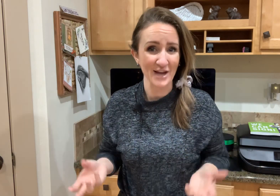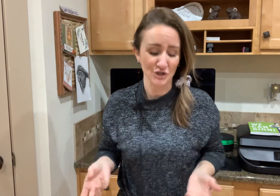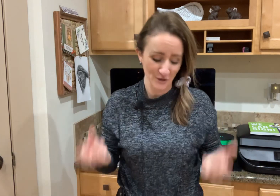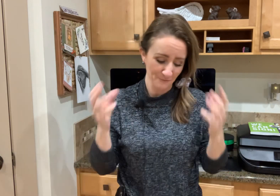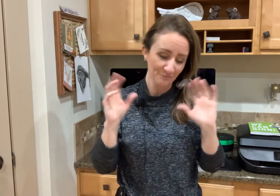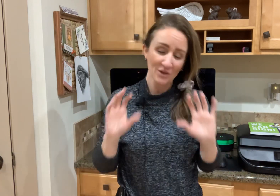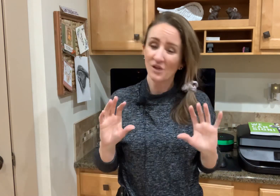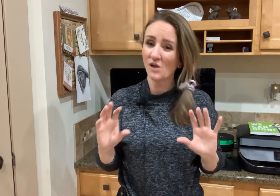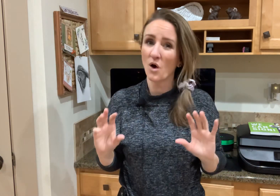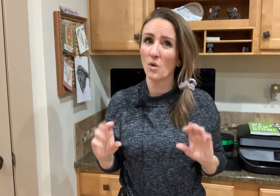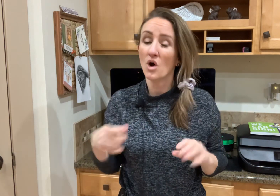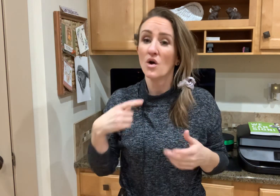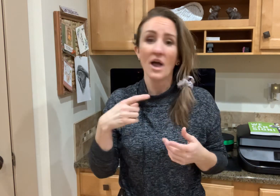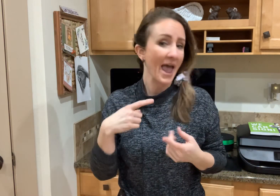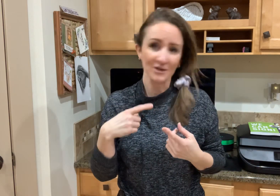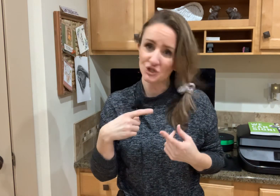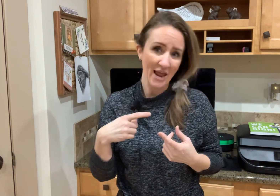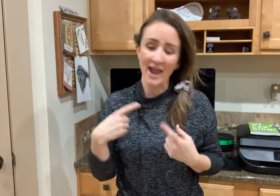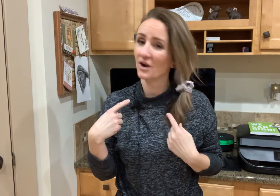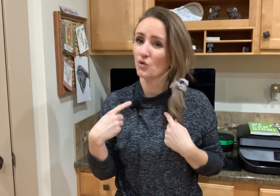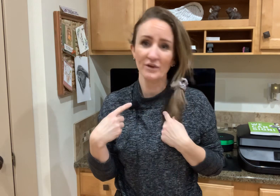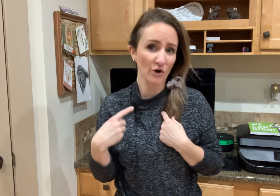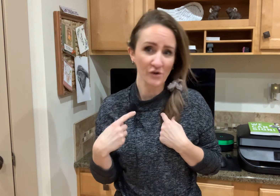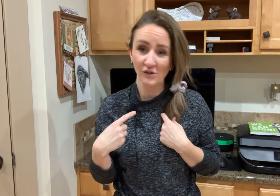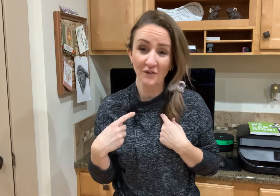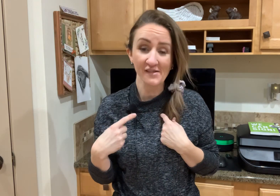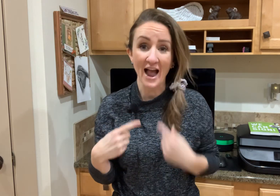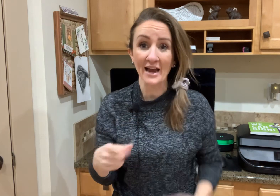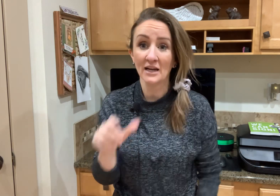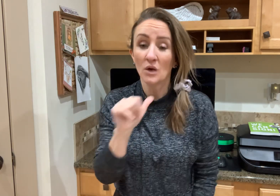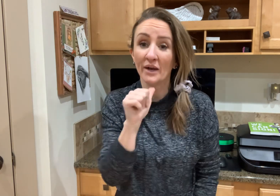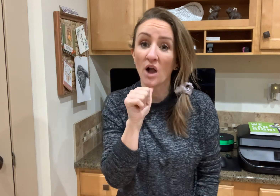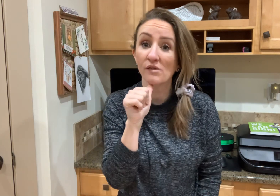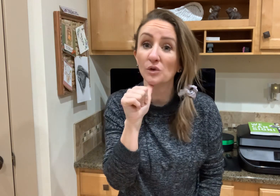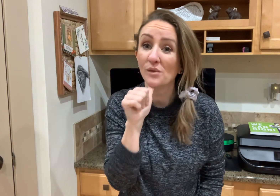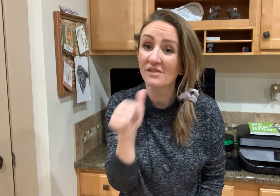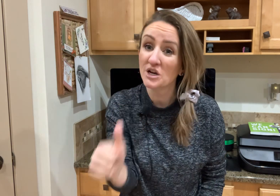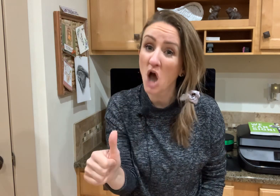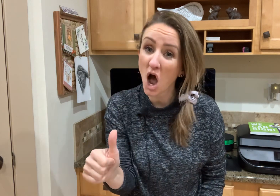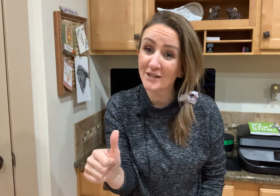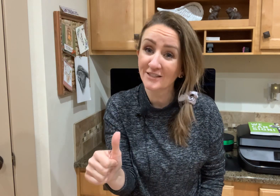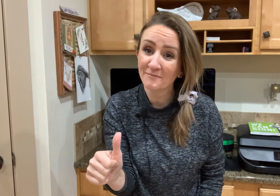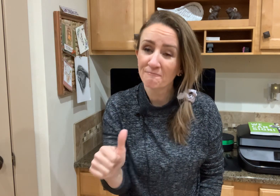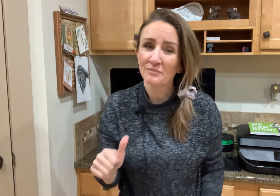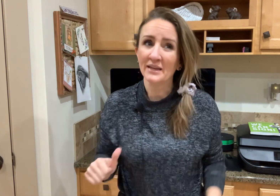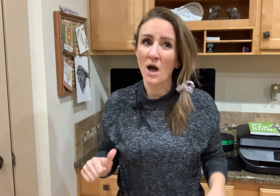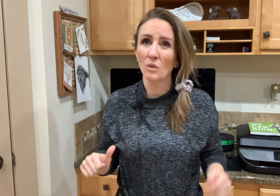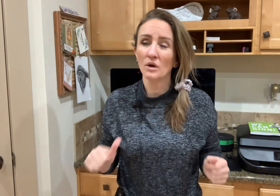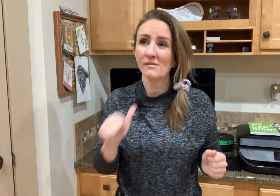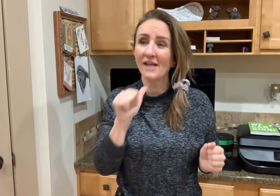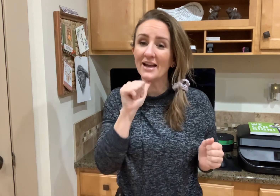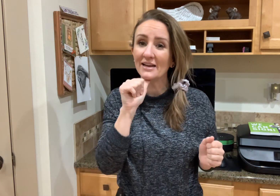negation. So head shake, reversal of sign. We can also use the not. Now, signing